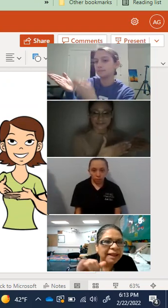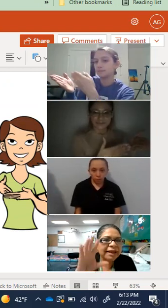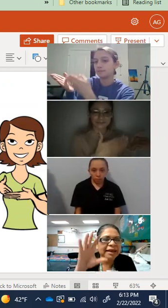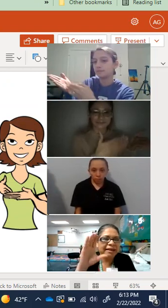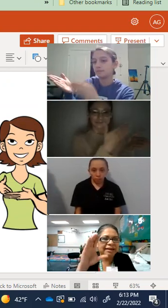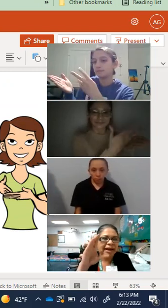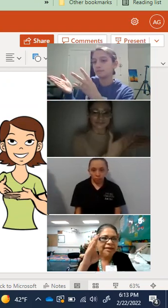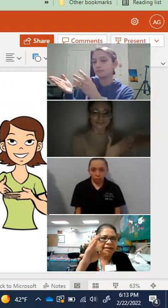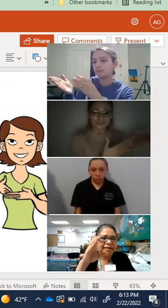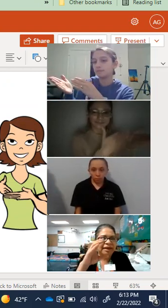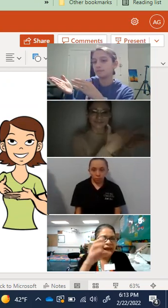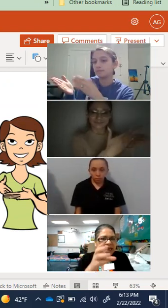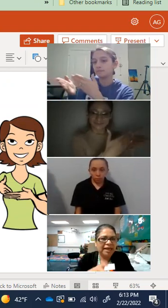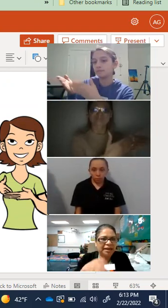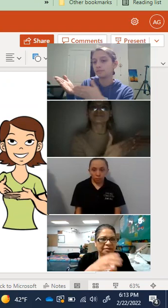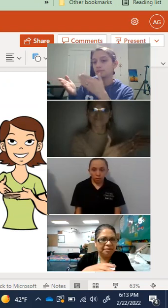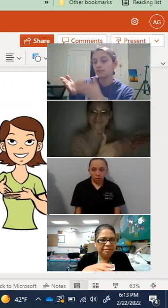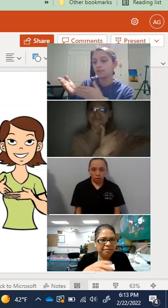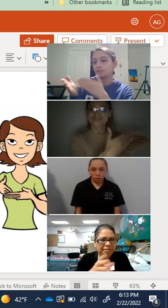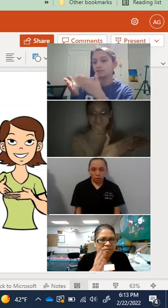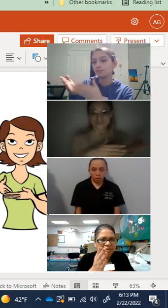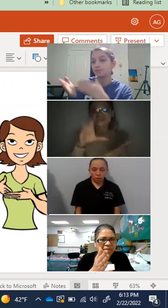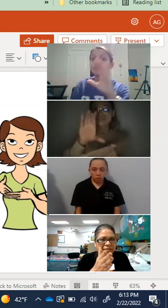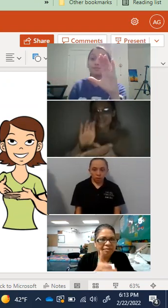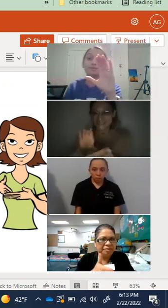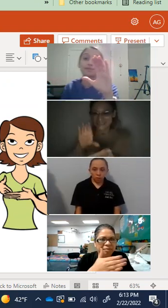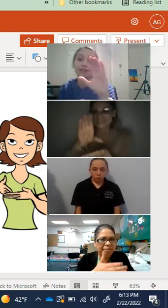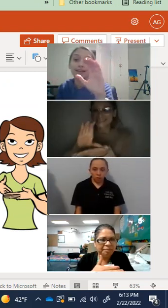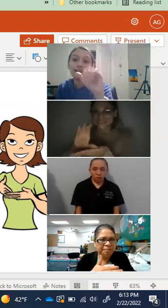Is that like cake?